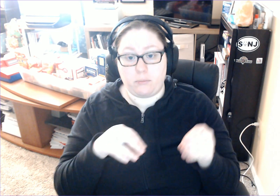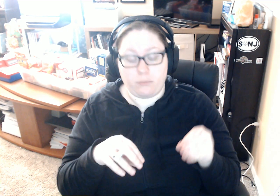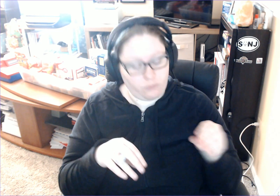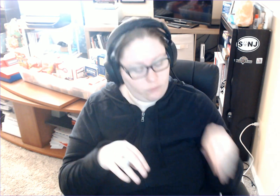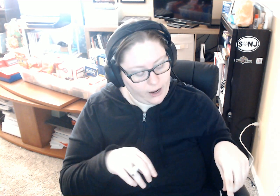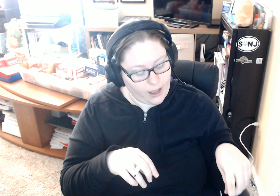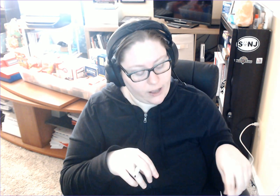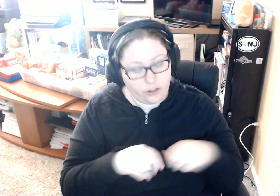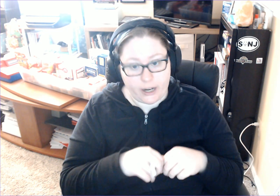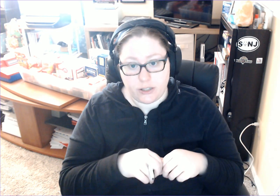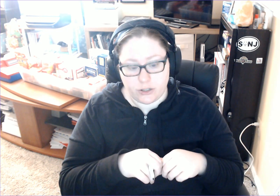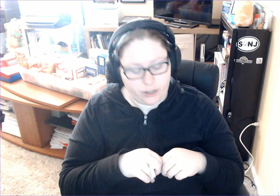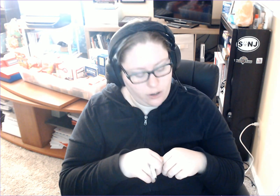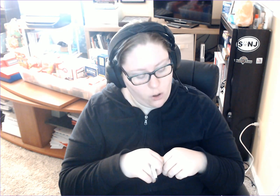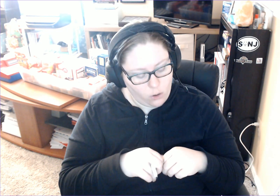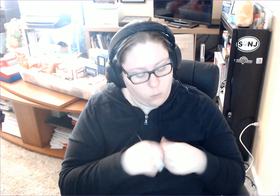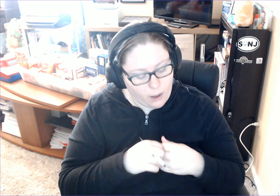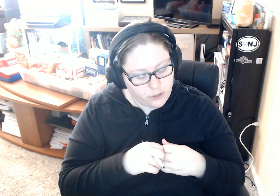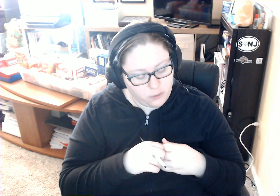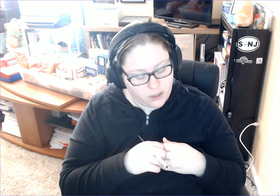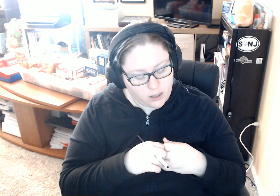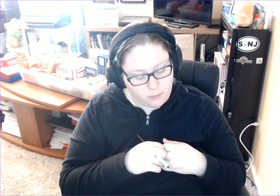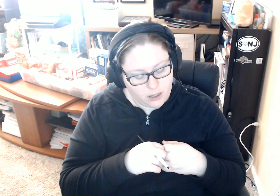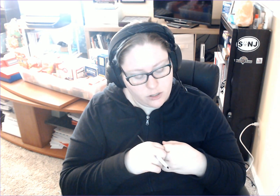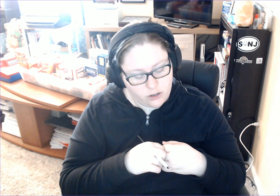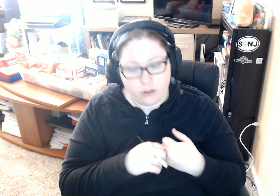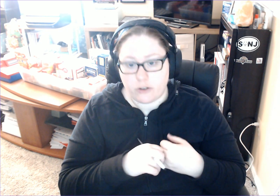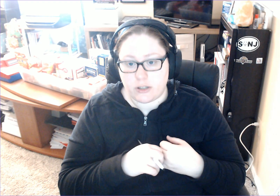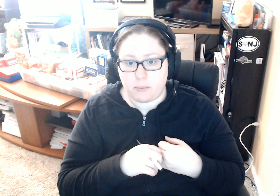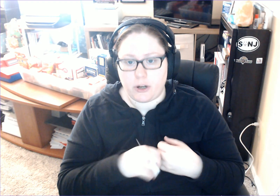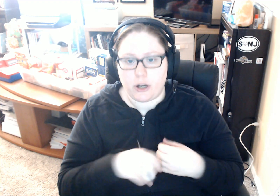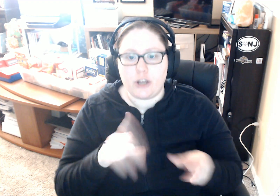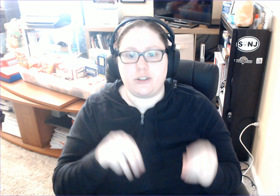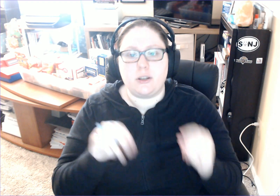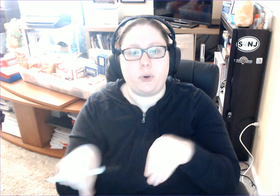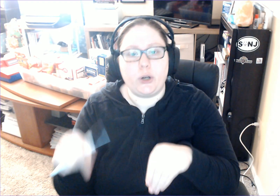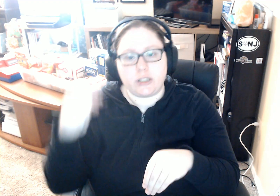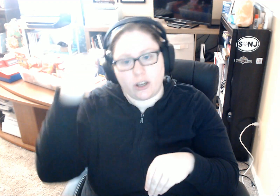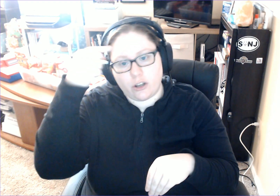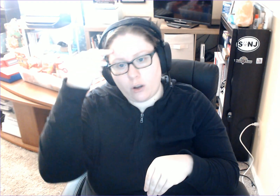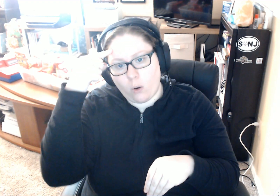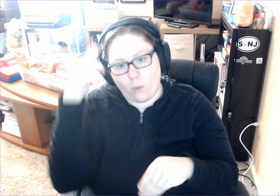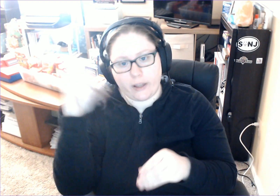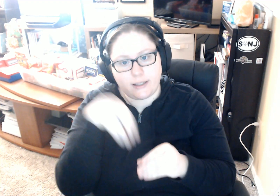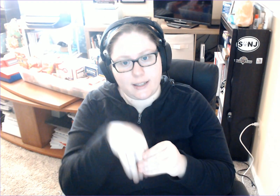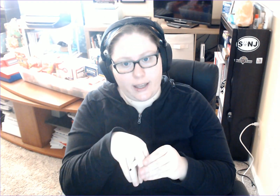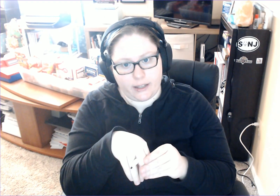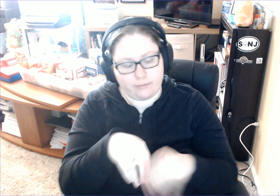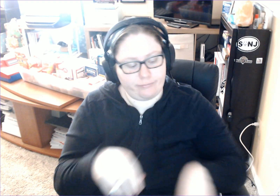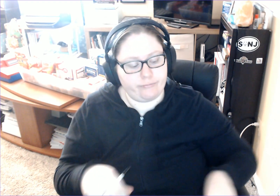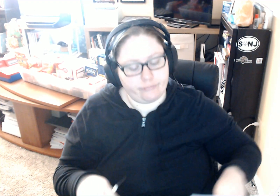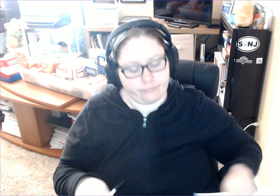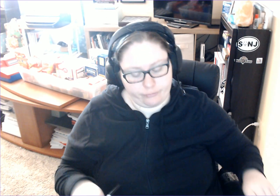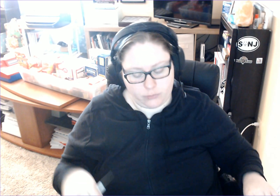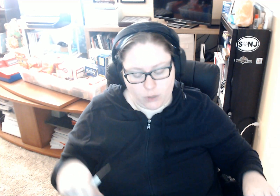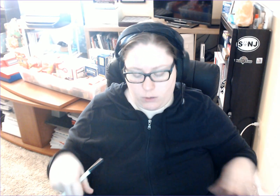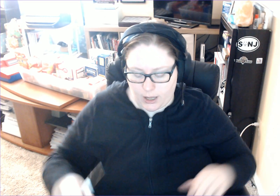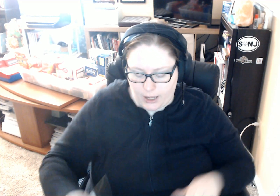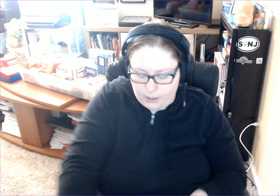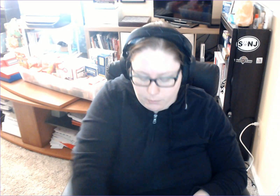write as your answer, why would you put a cup next to your clothes hamper? To put coins in. Okay?